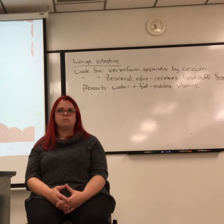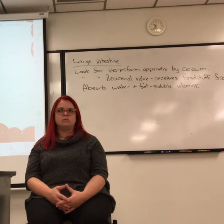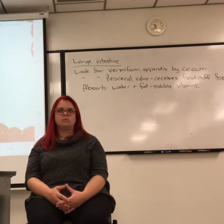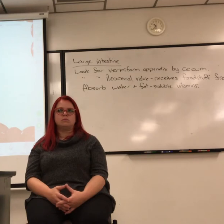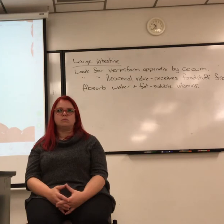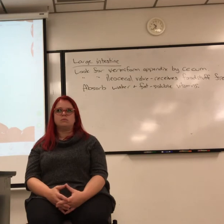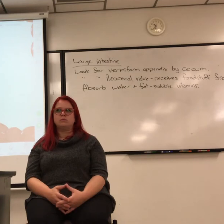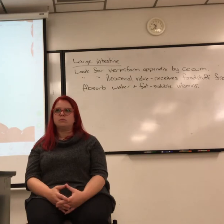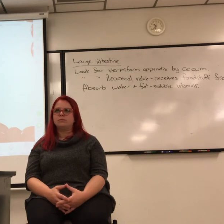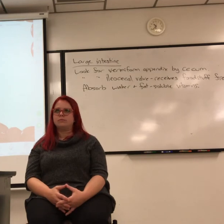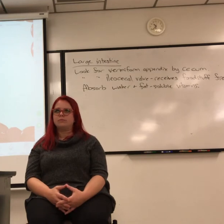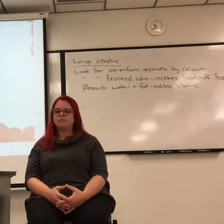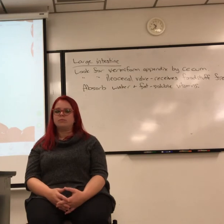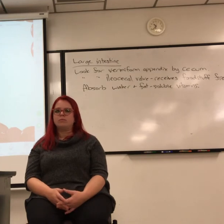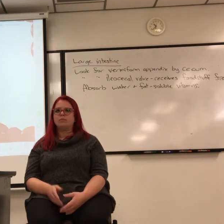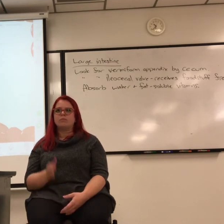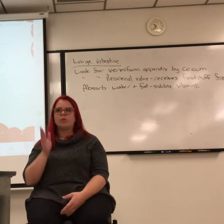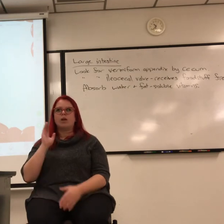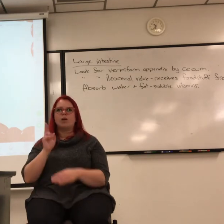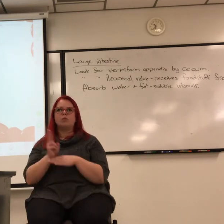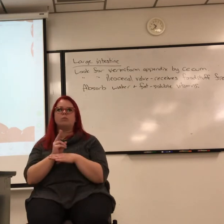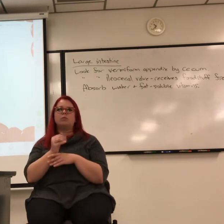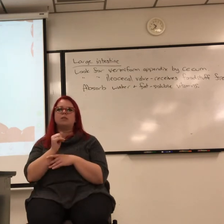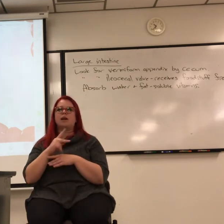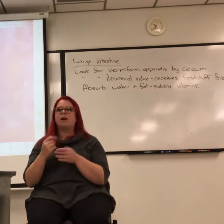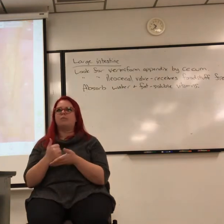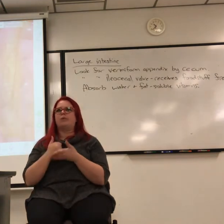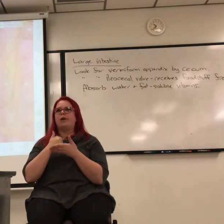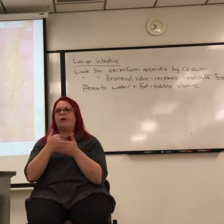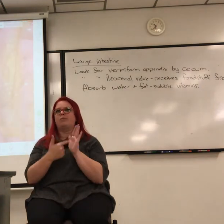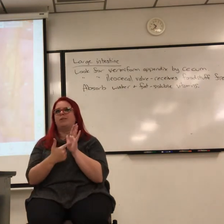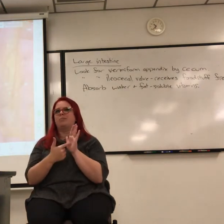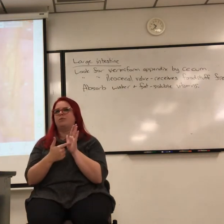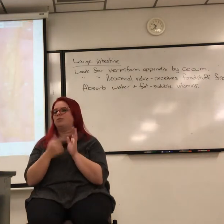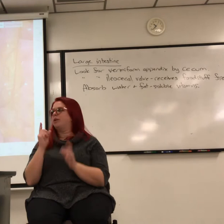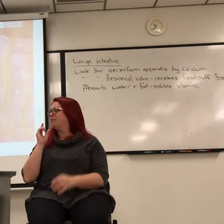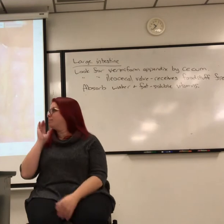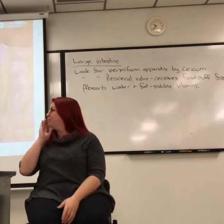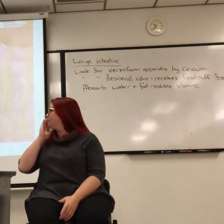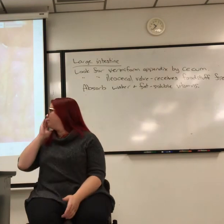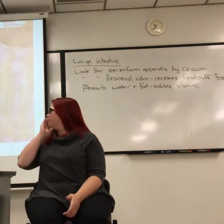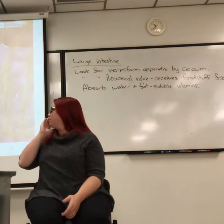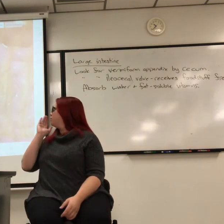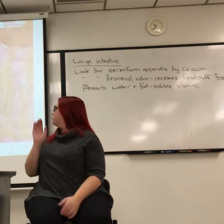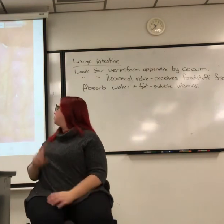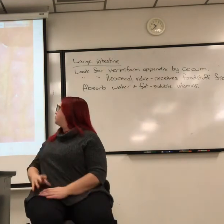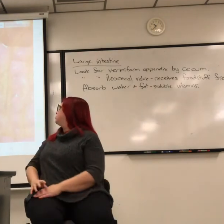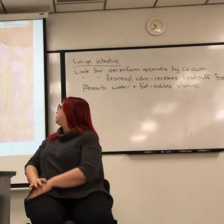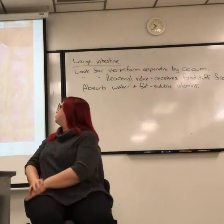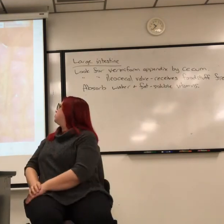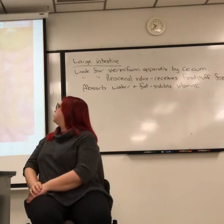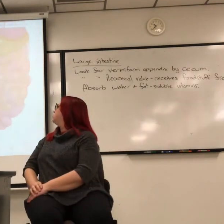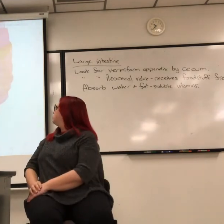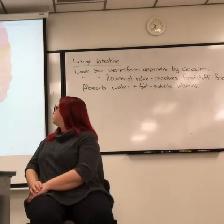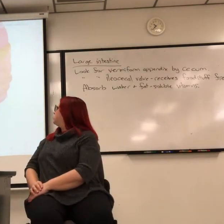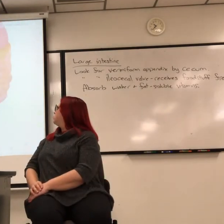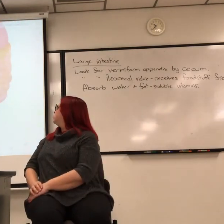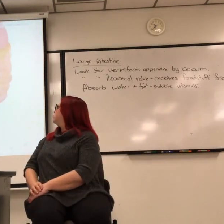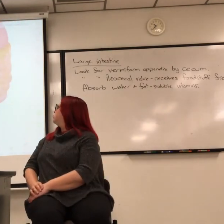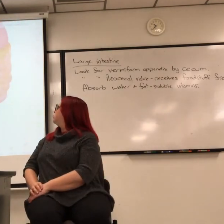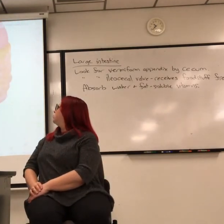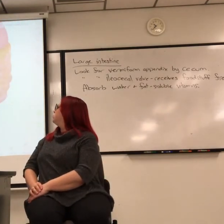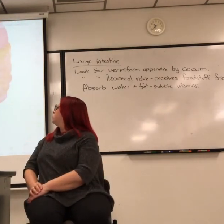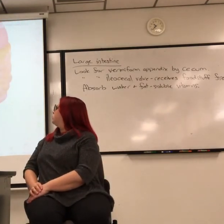I'll just use the app to help me do this here. Let me put that stuff back on. Let me just isolate the large intestine